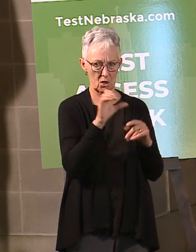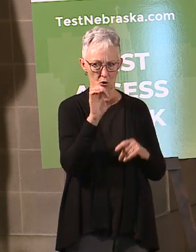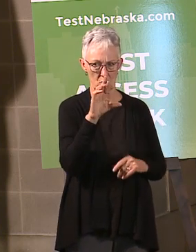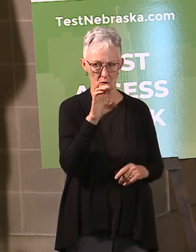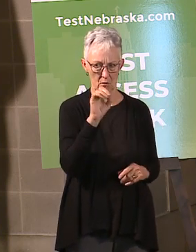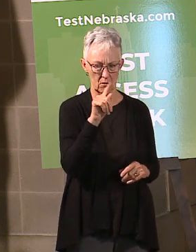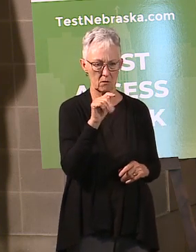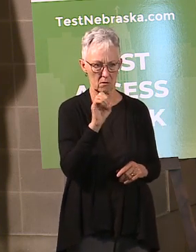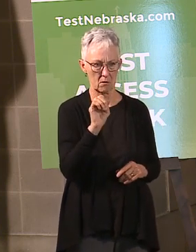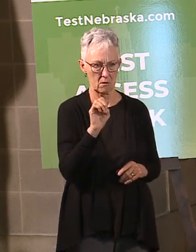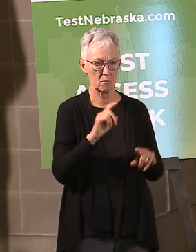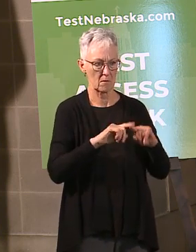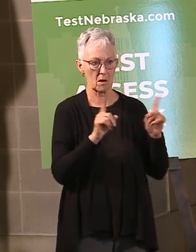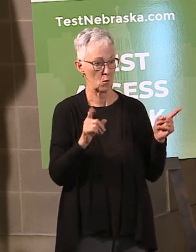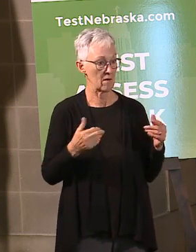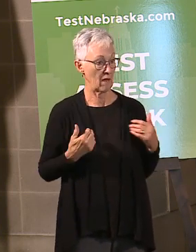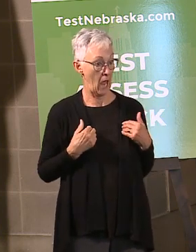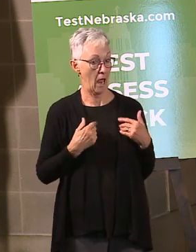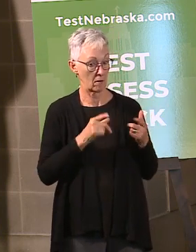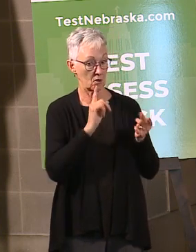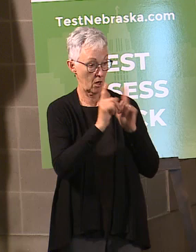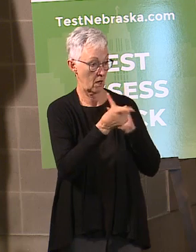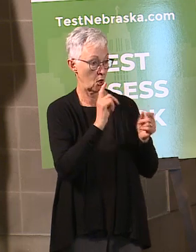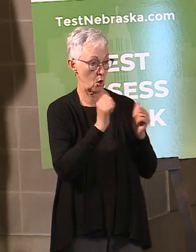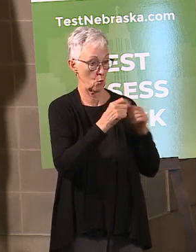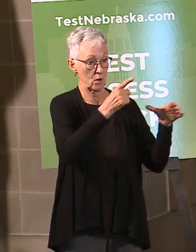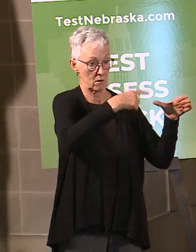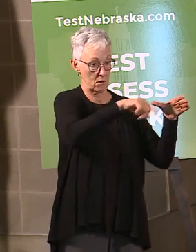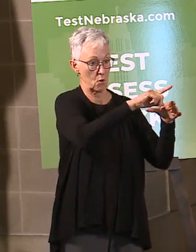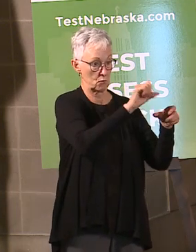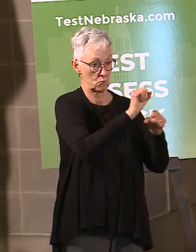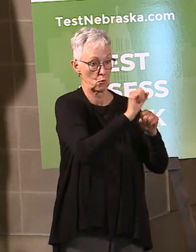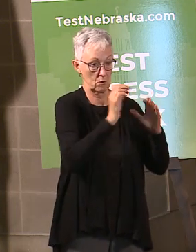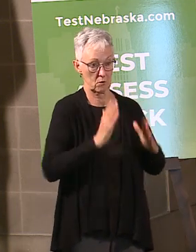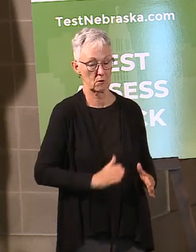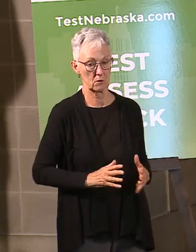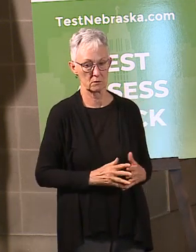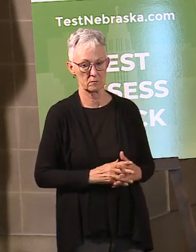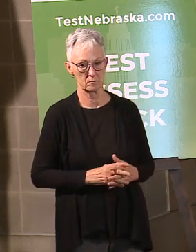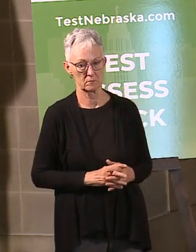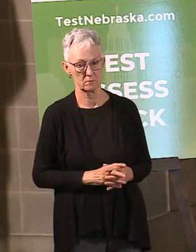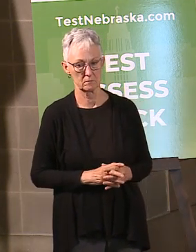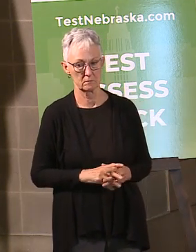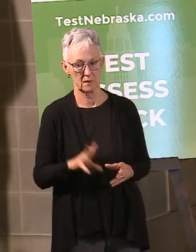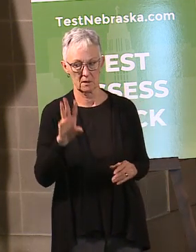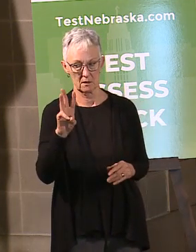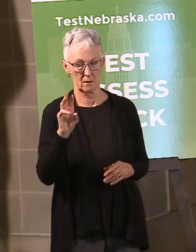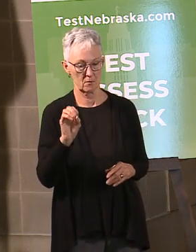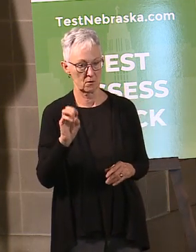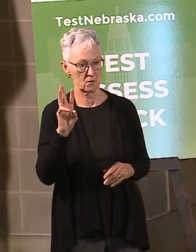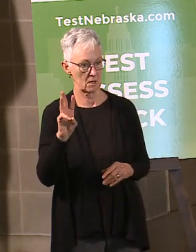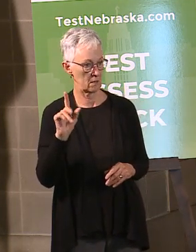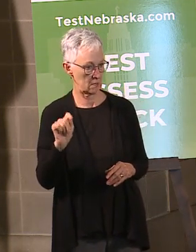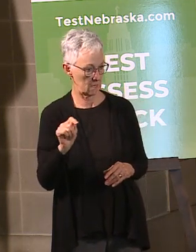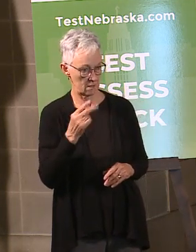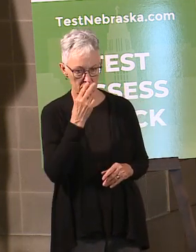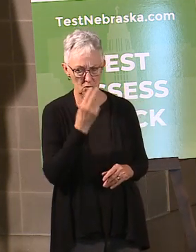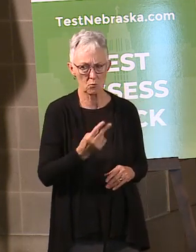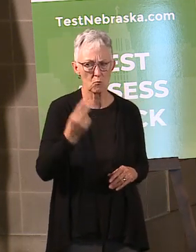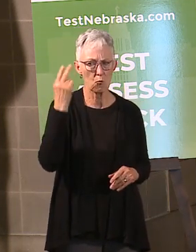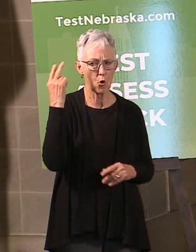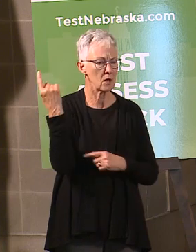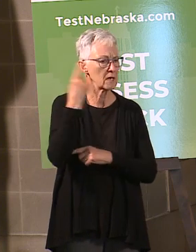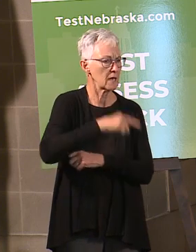we have had those conversations. Liliana Pearson, WOWT, with Memorial Day around the corner, could you please address the do's and don'ts